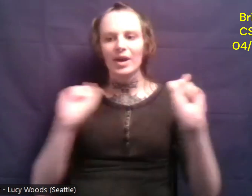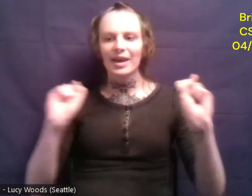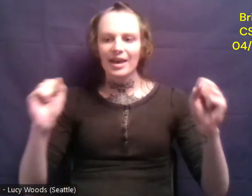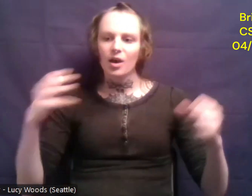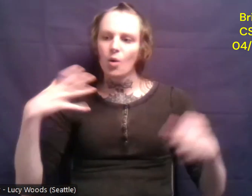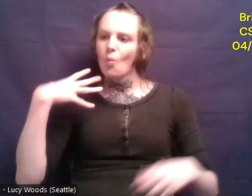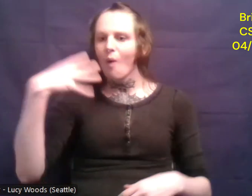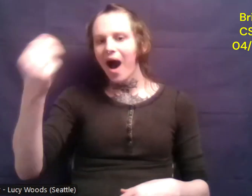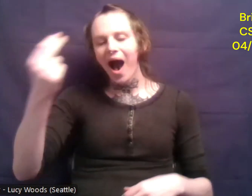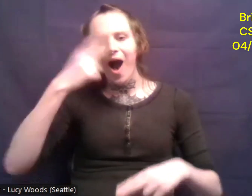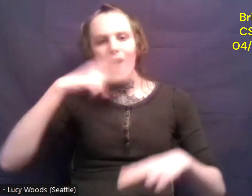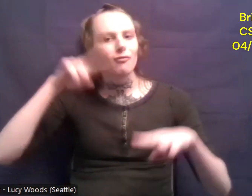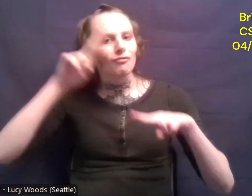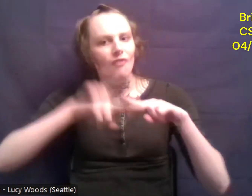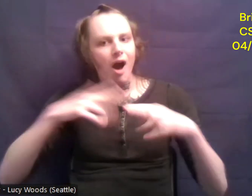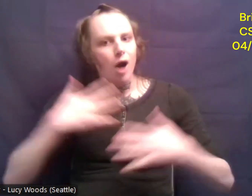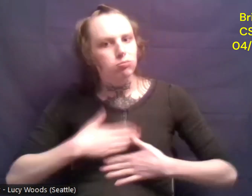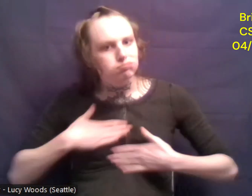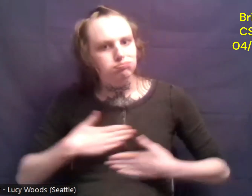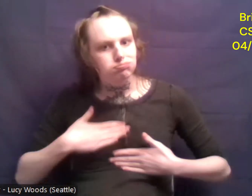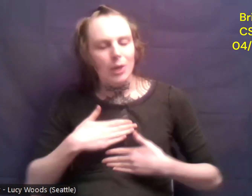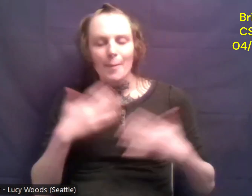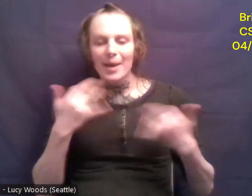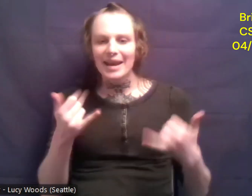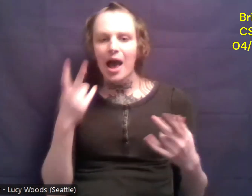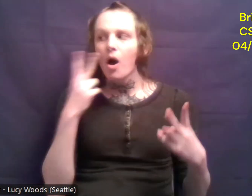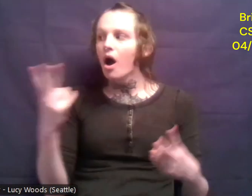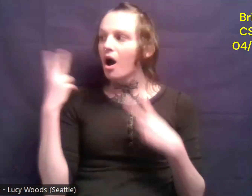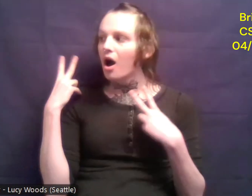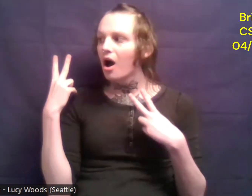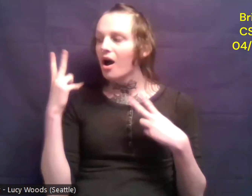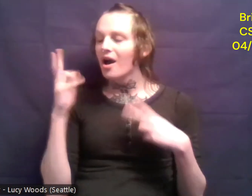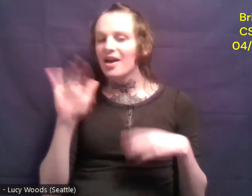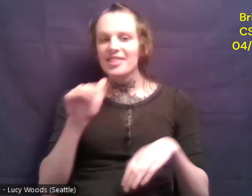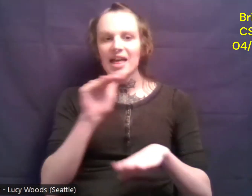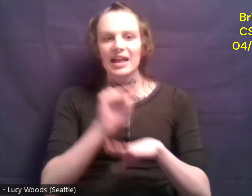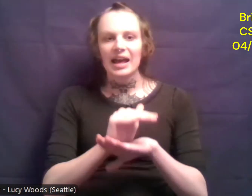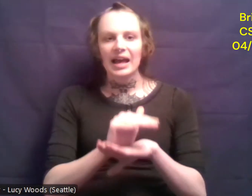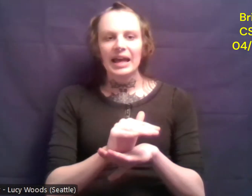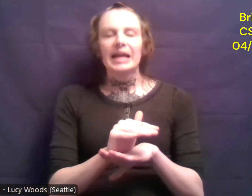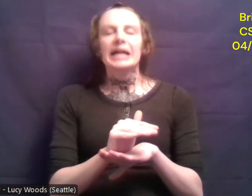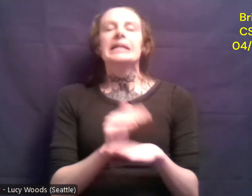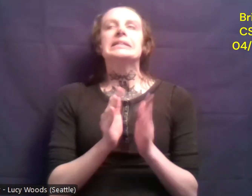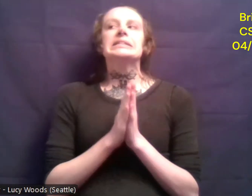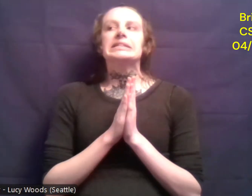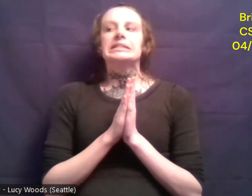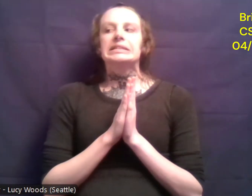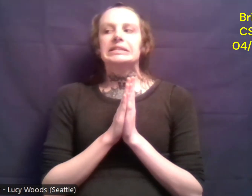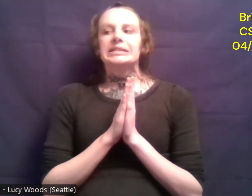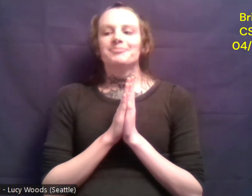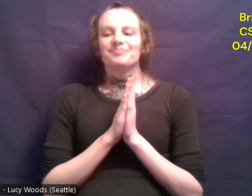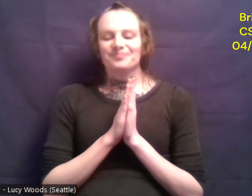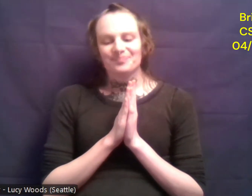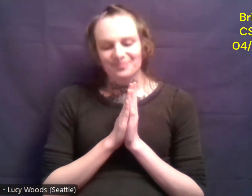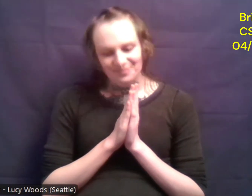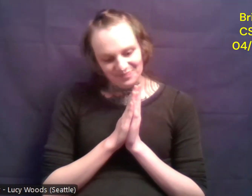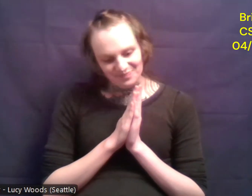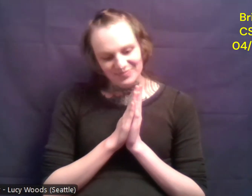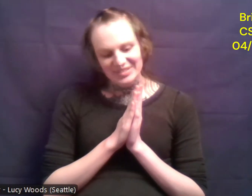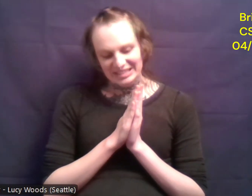like looking back today in sobriety, those are some of the nights that like I've really had to look in